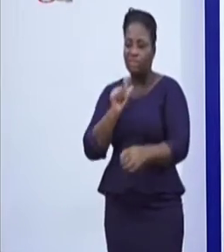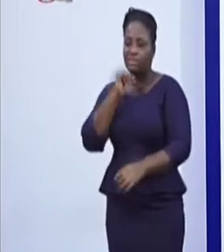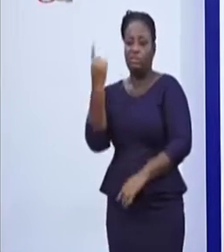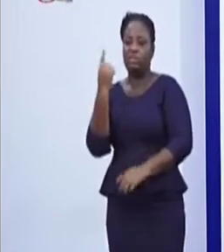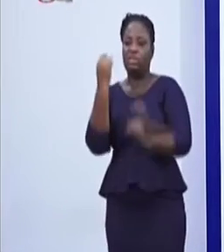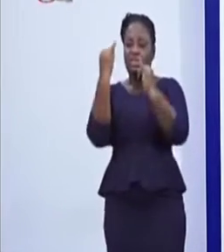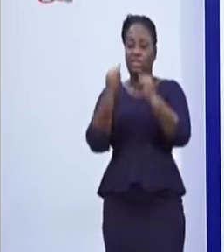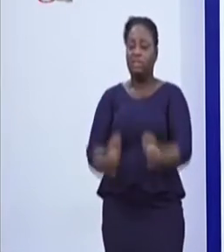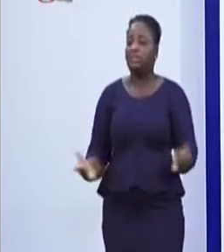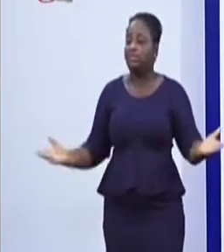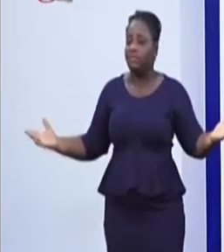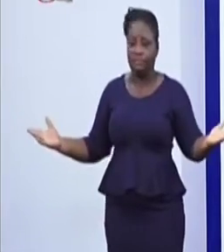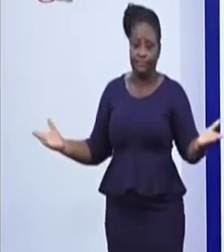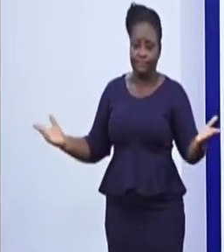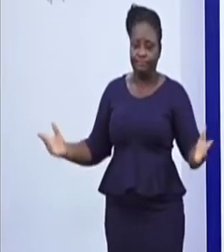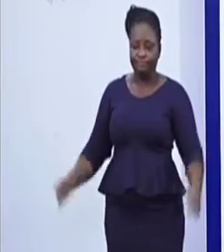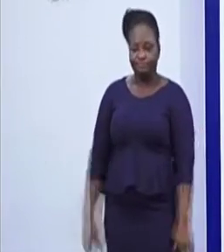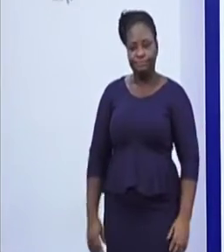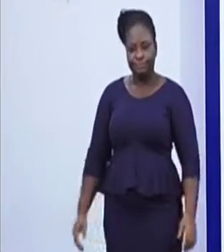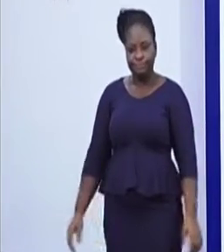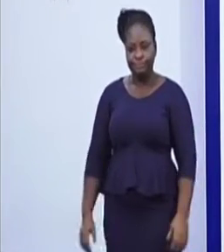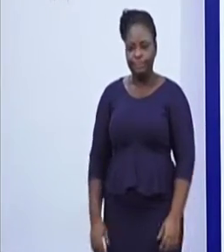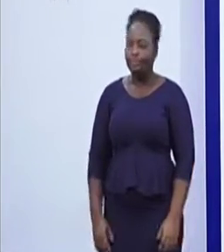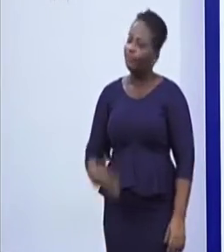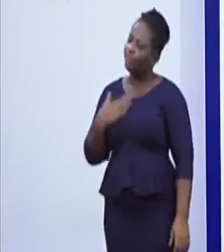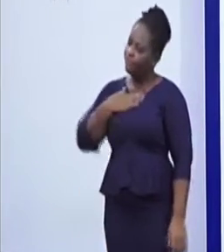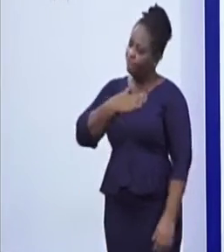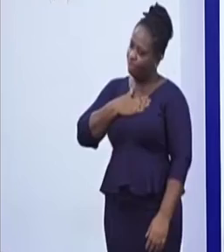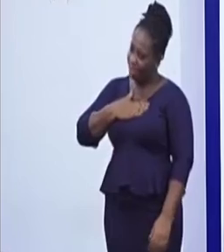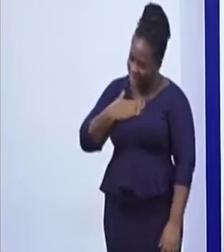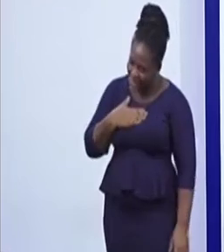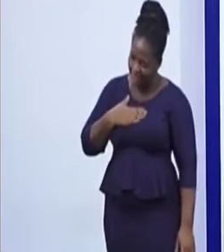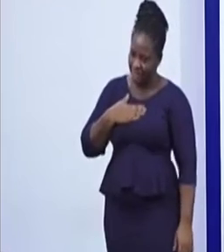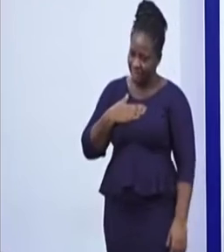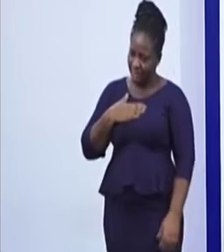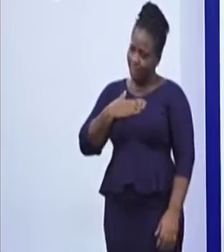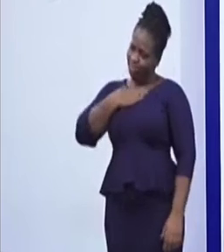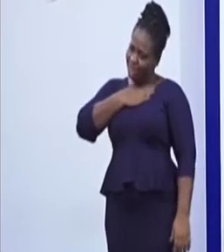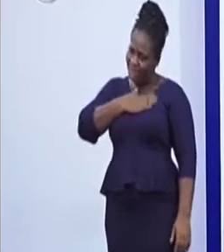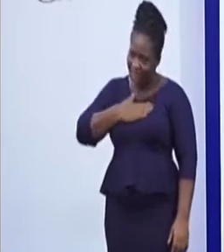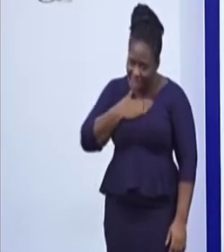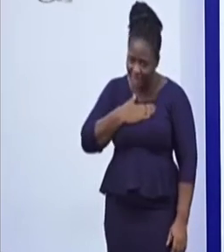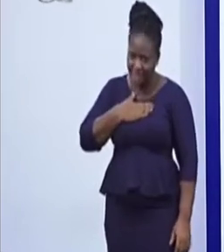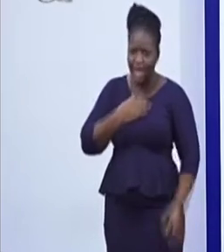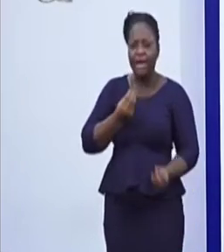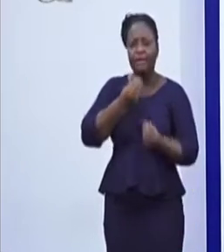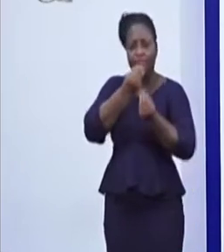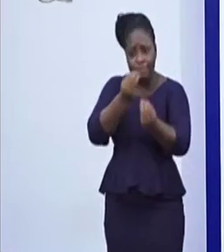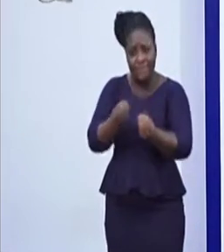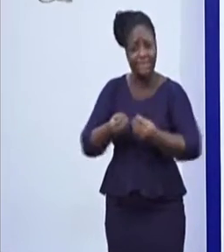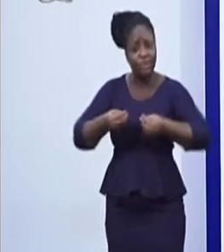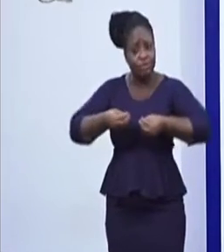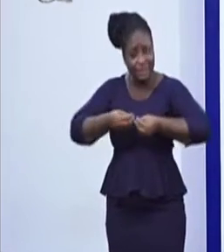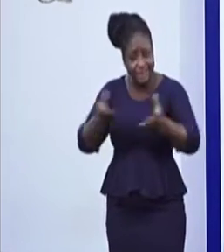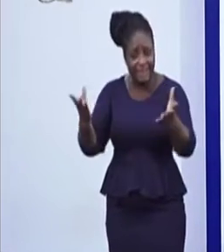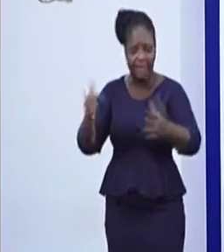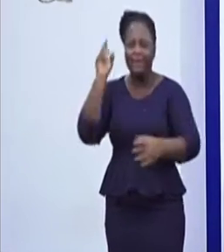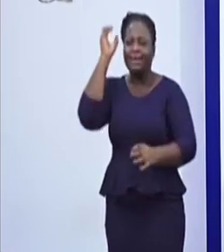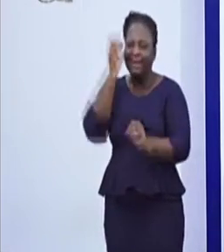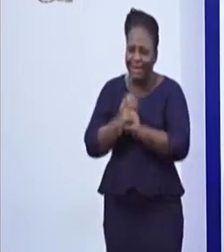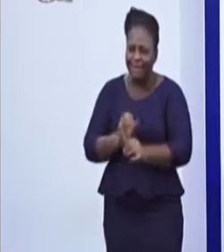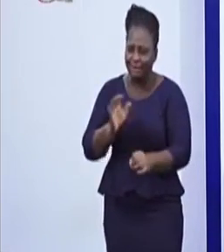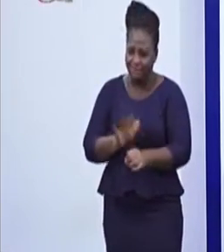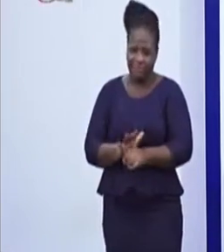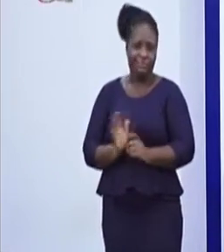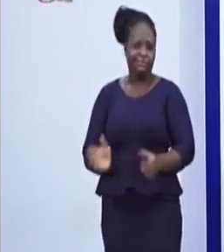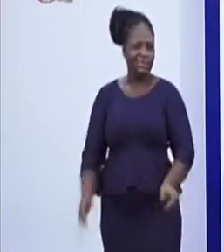the person. Do share accurate information, tested information. I personally am so